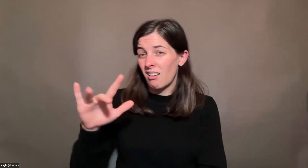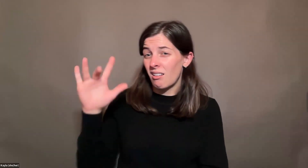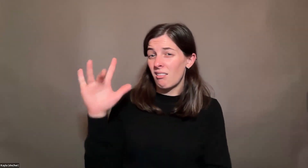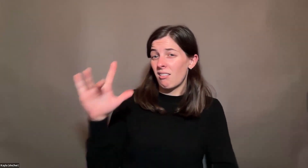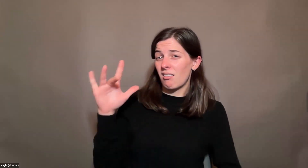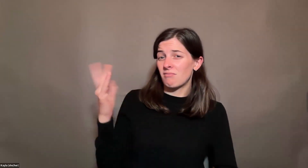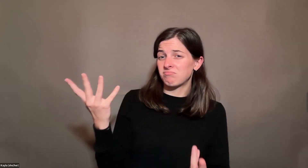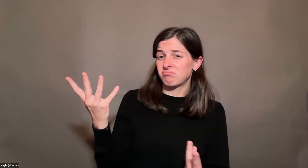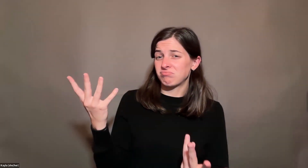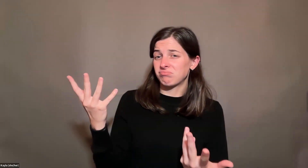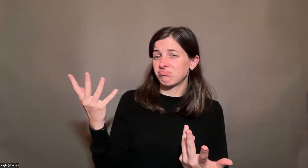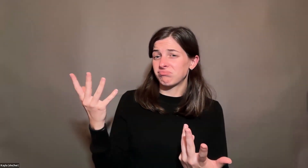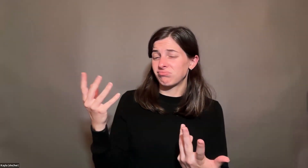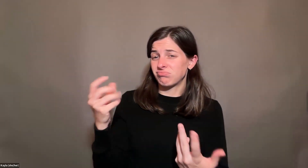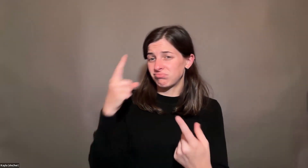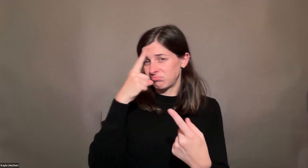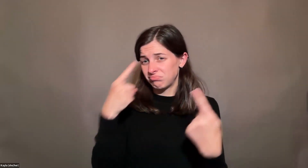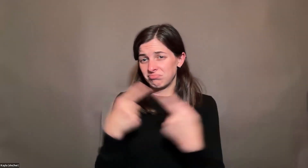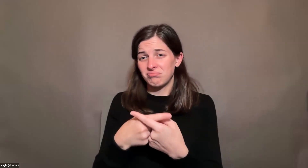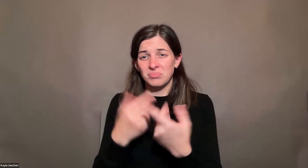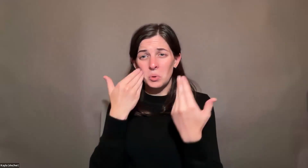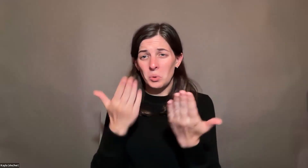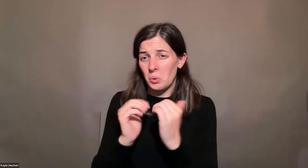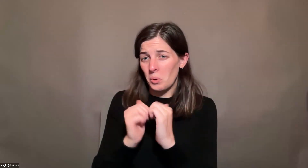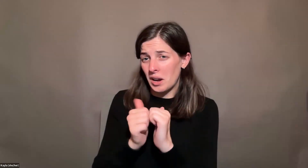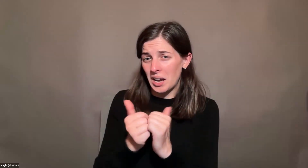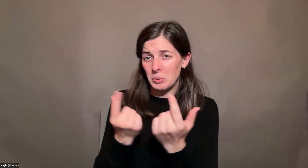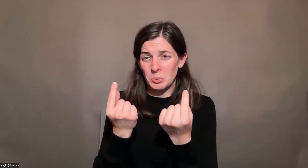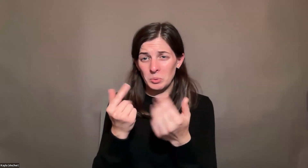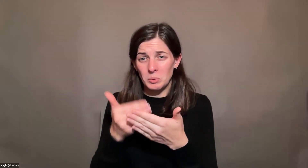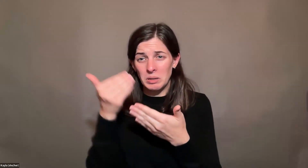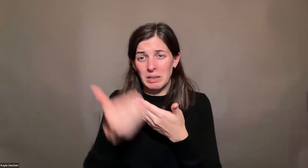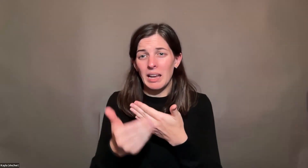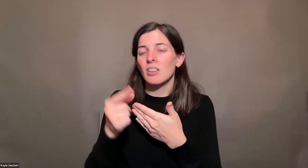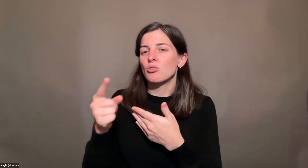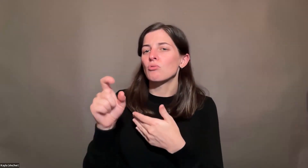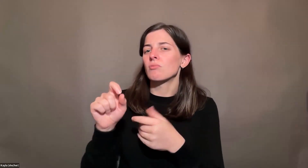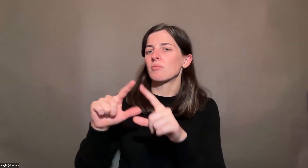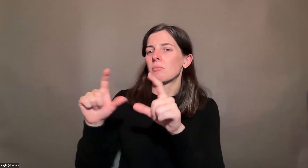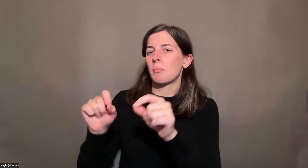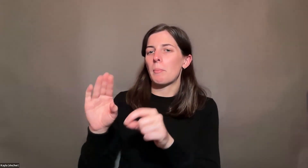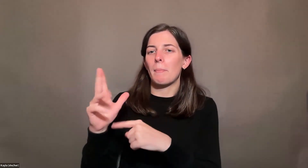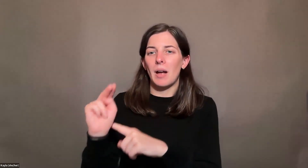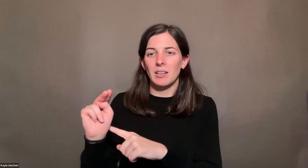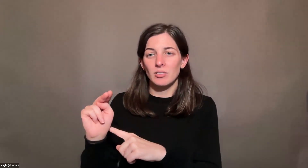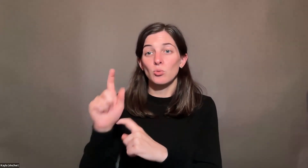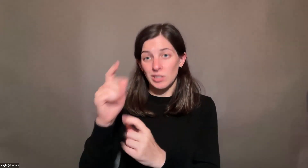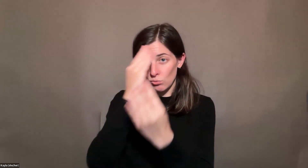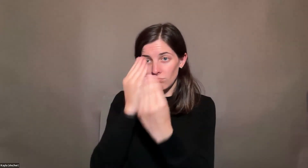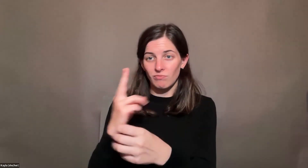how actually what is the next result by clicking on this button. So you need to inform your user. Don't